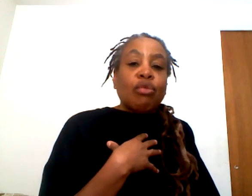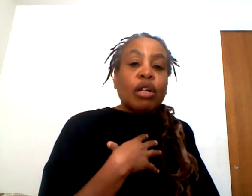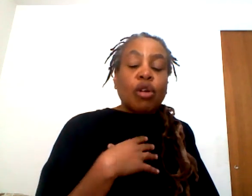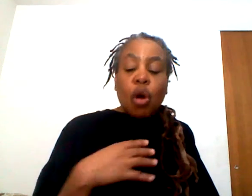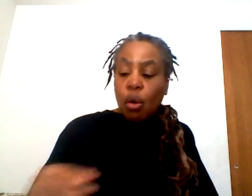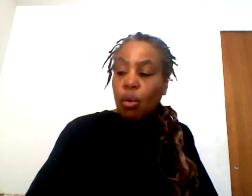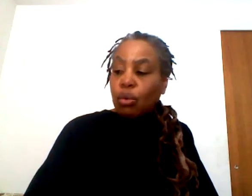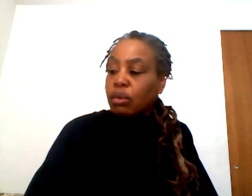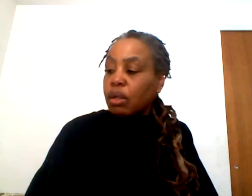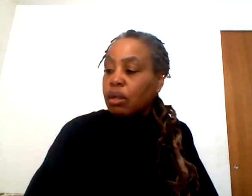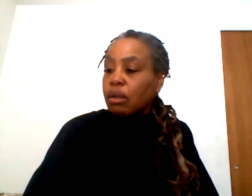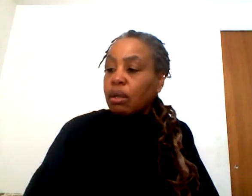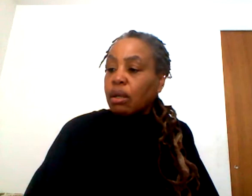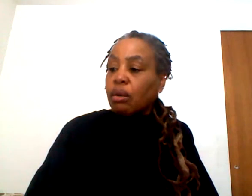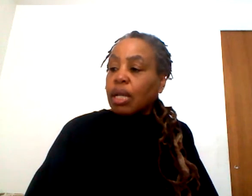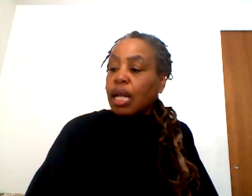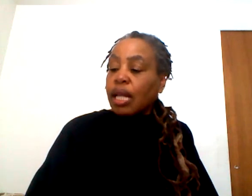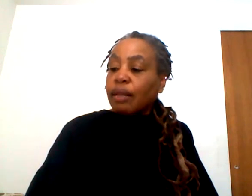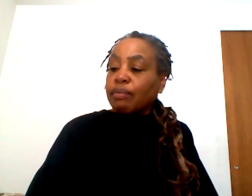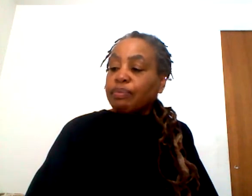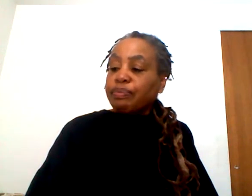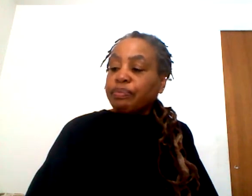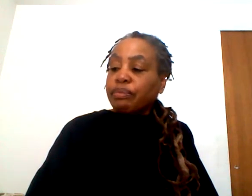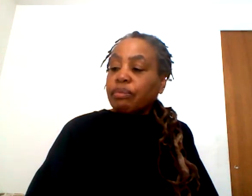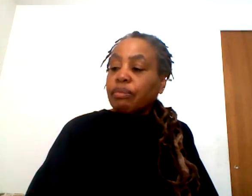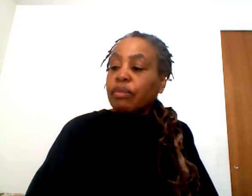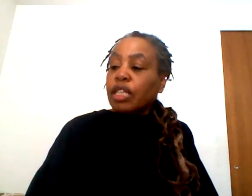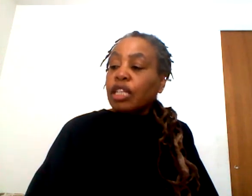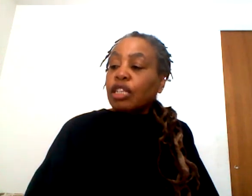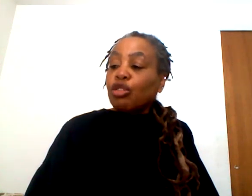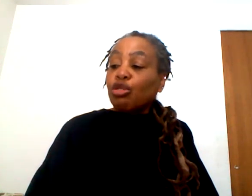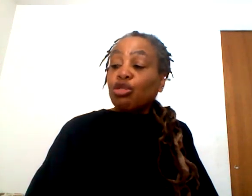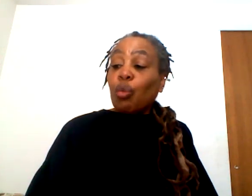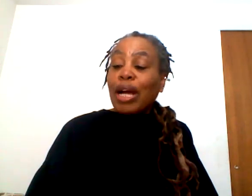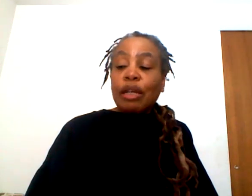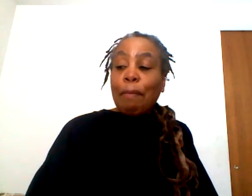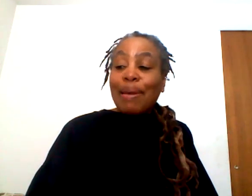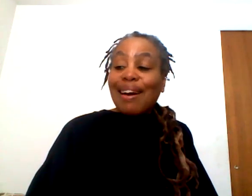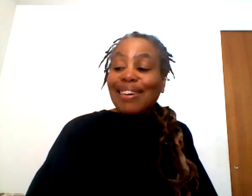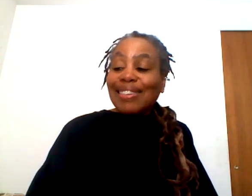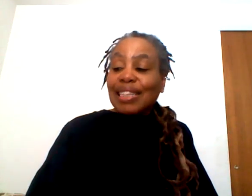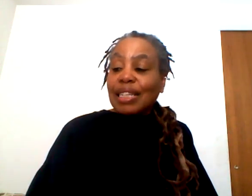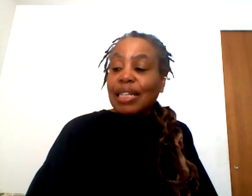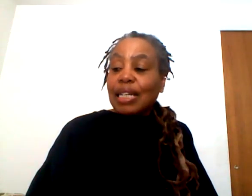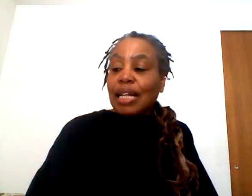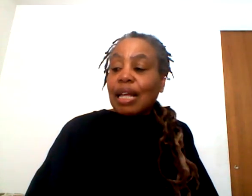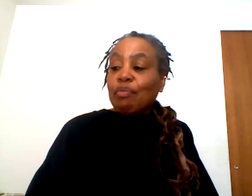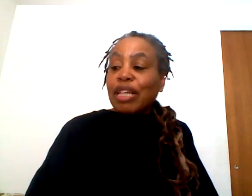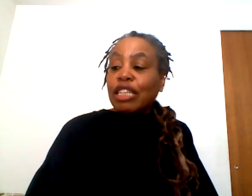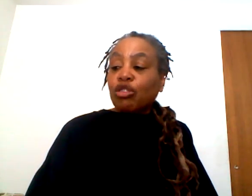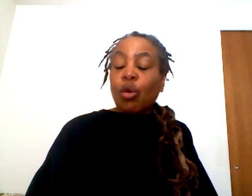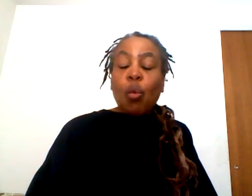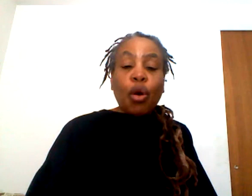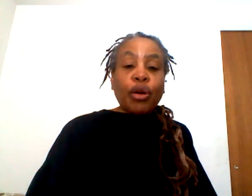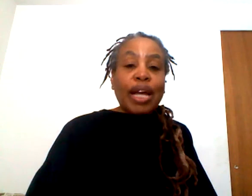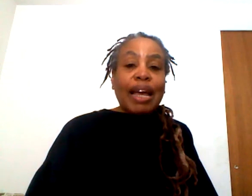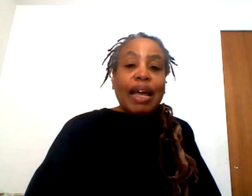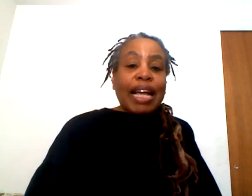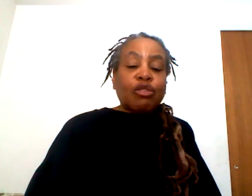run cold. Okay. To sweat blood means to work